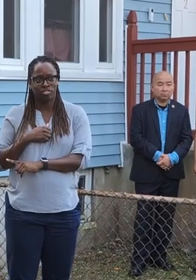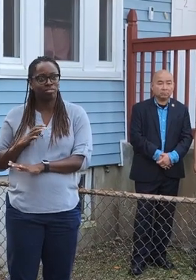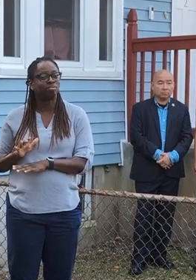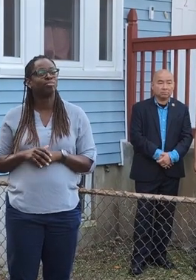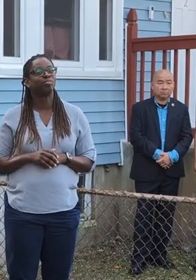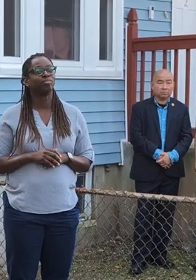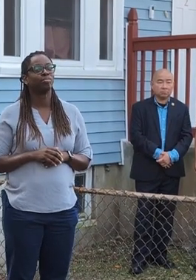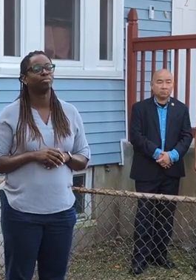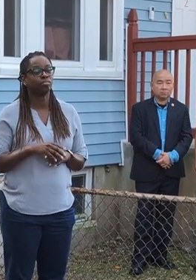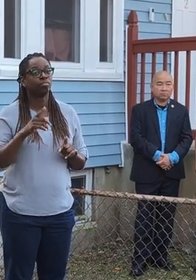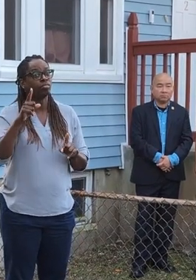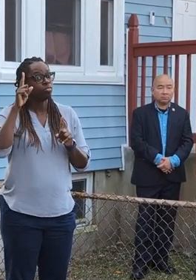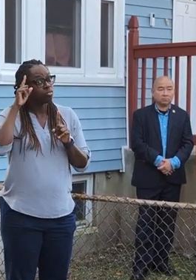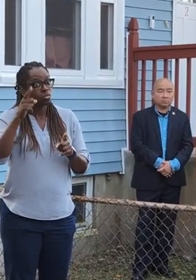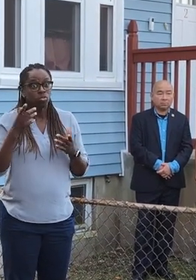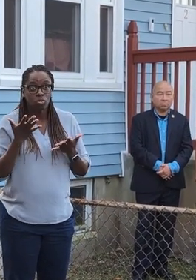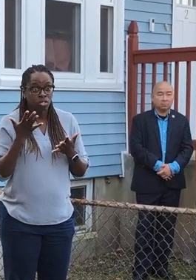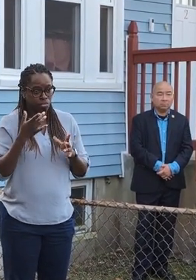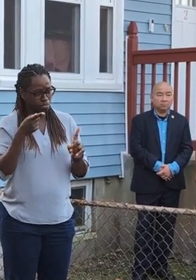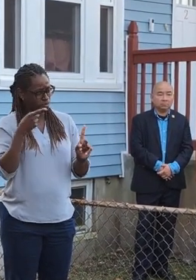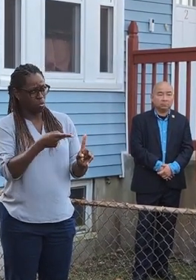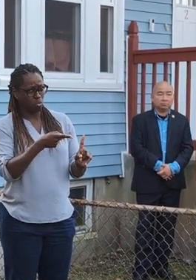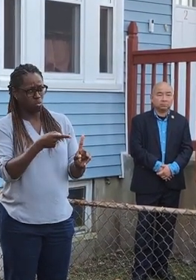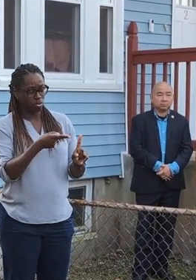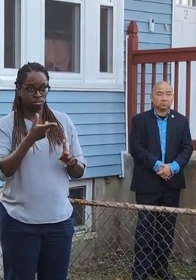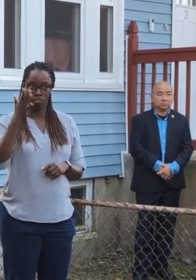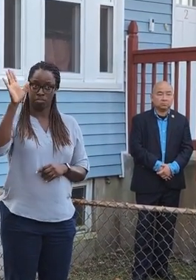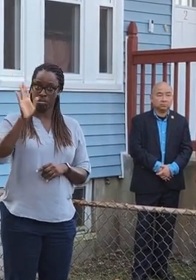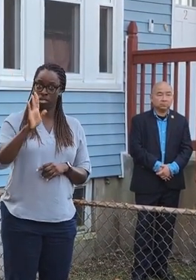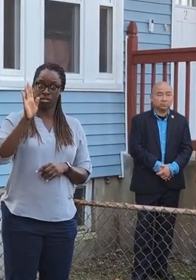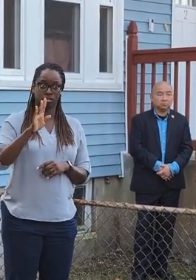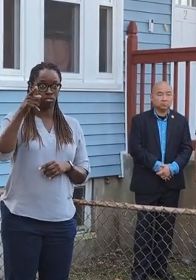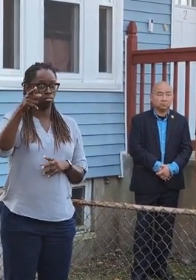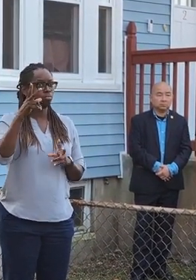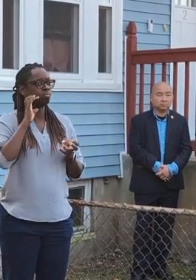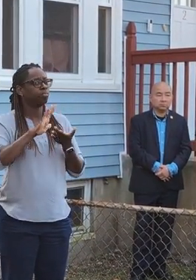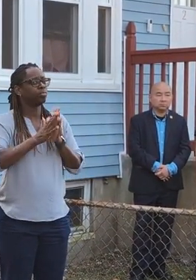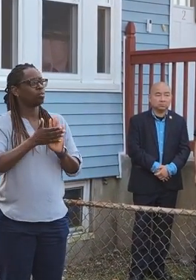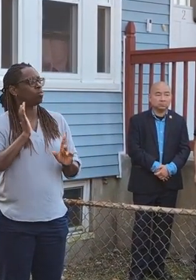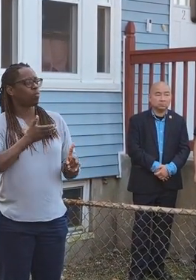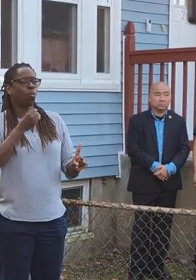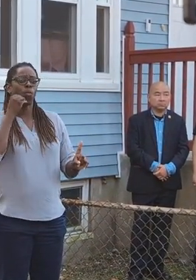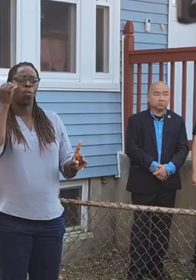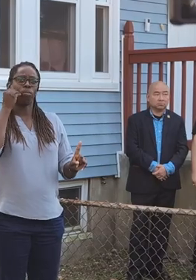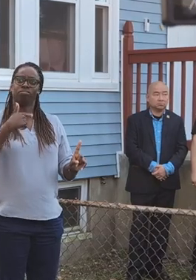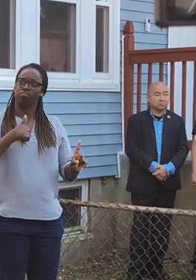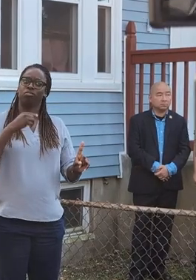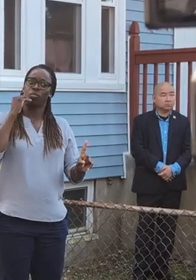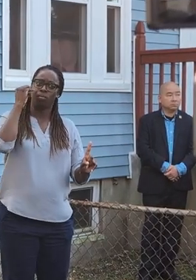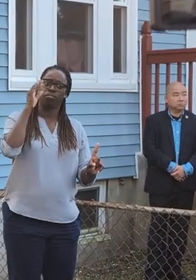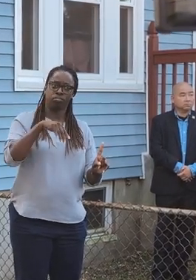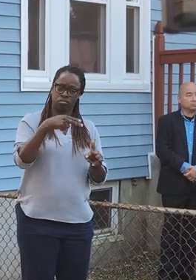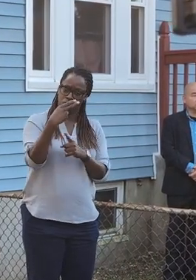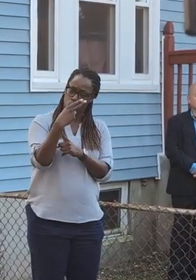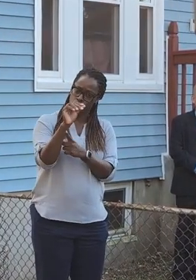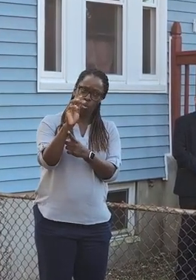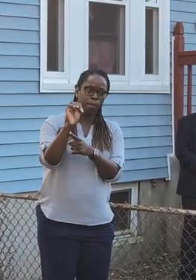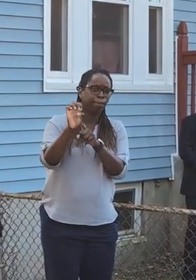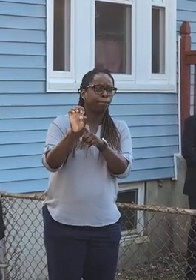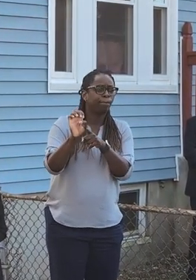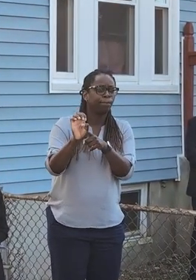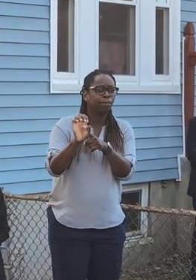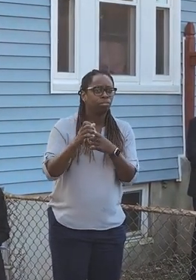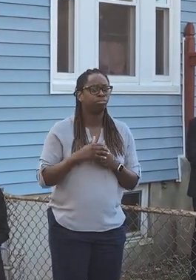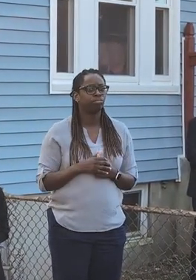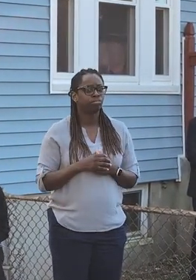how do we make Boston home? Home starts here. And having a place that is your very